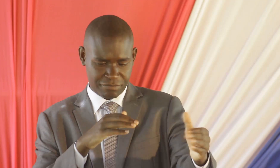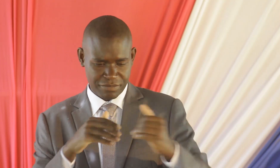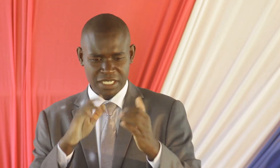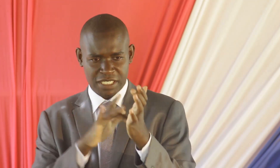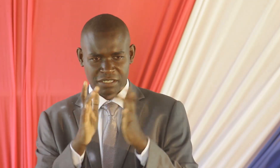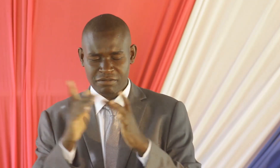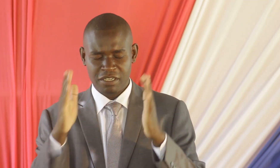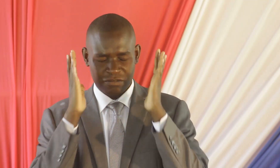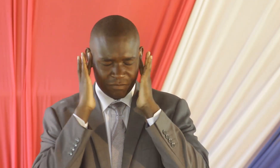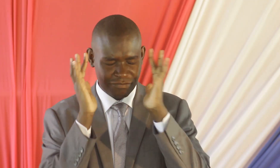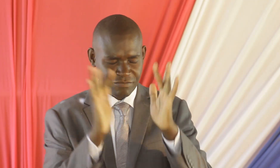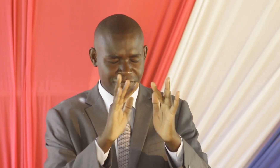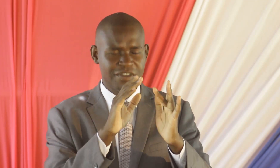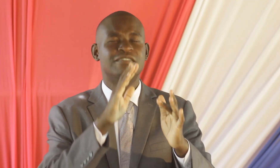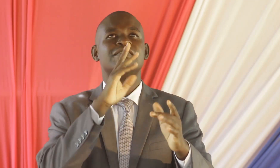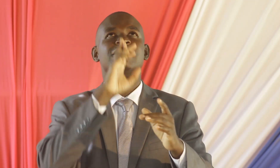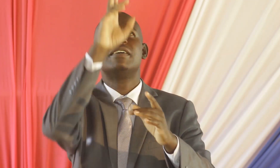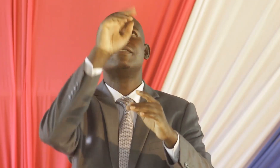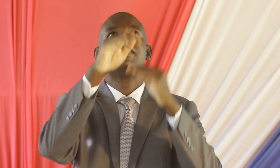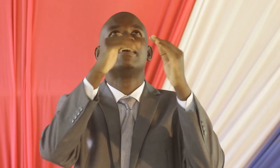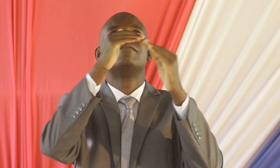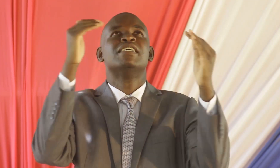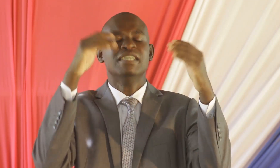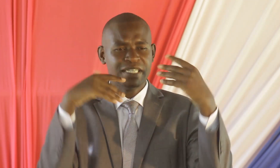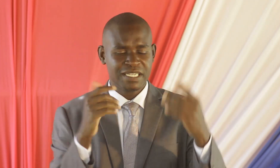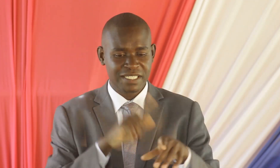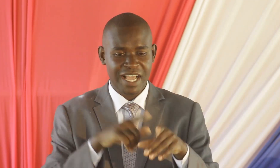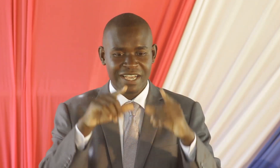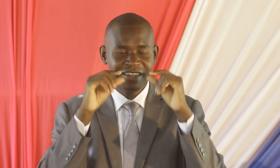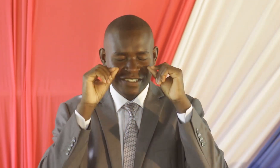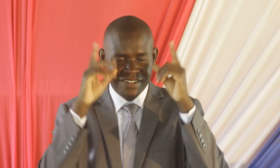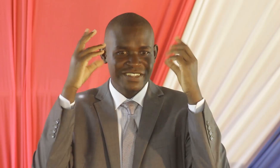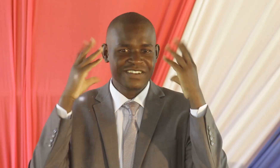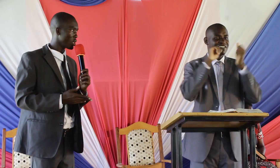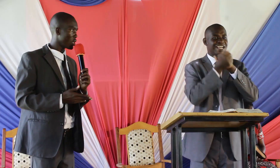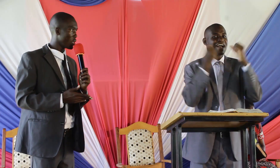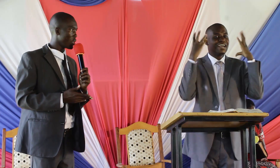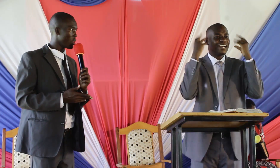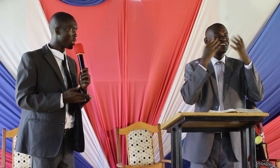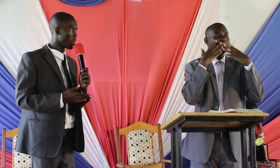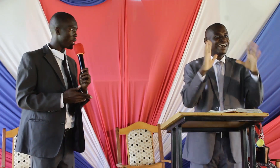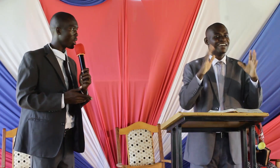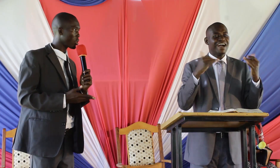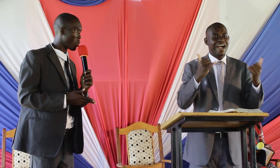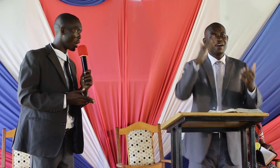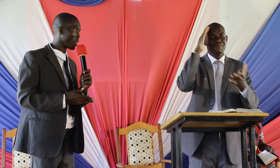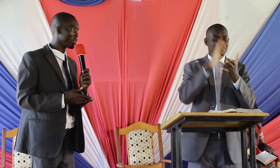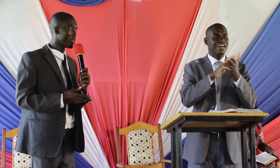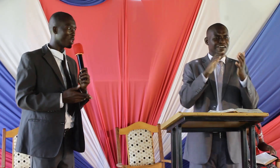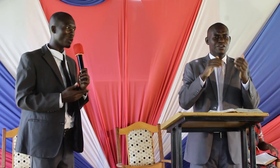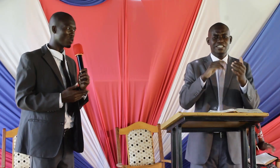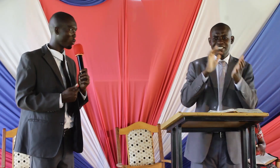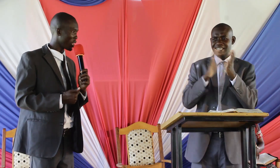him. You come. Jesus touched his ears. Then in a little